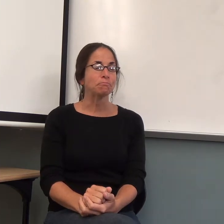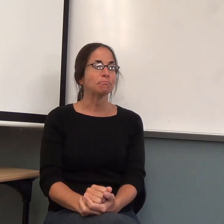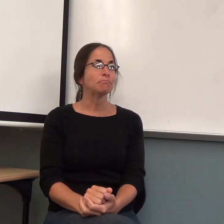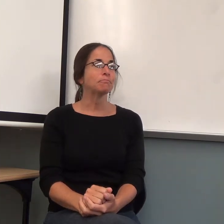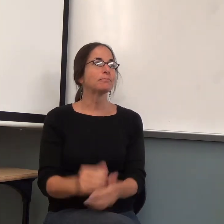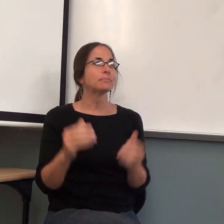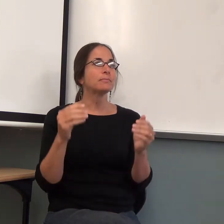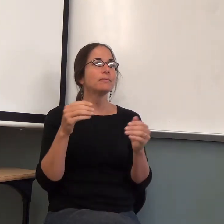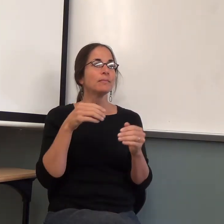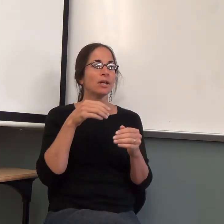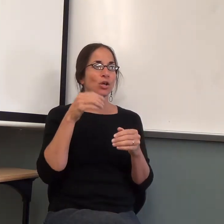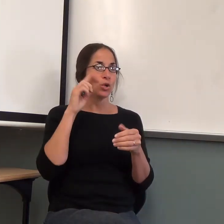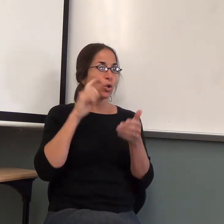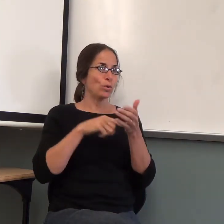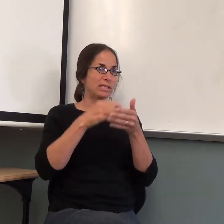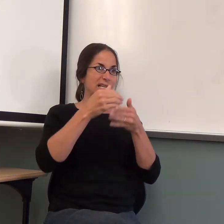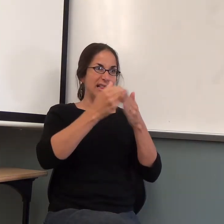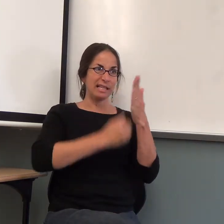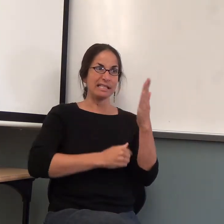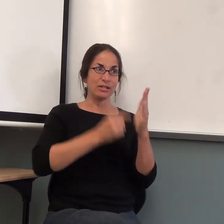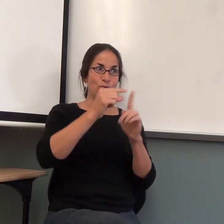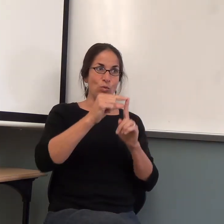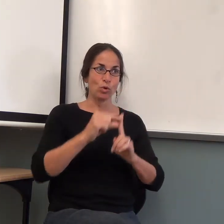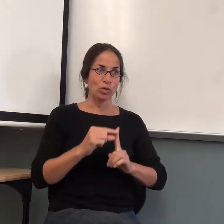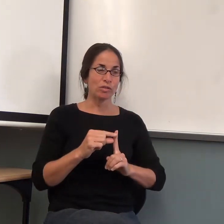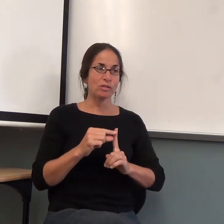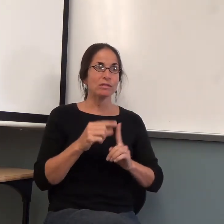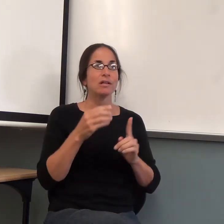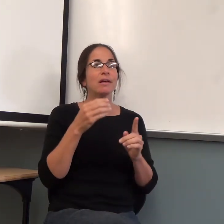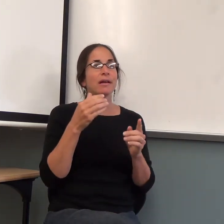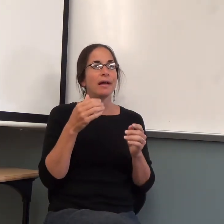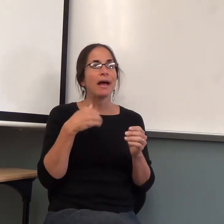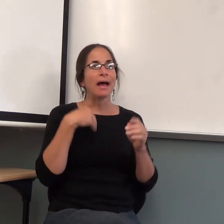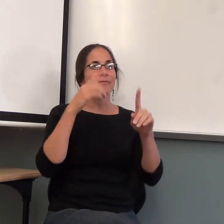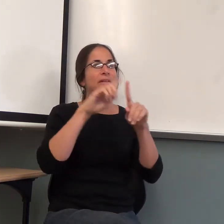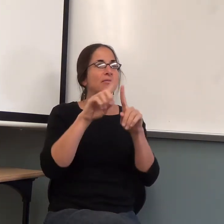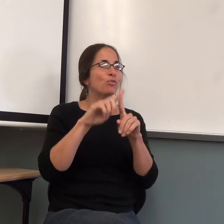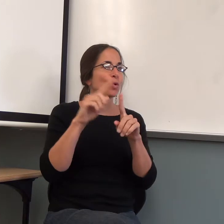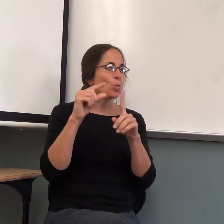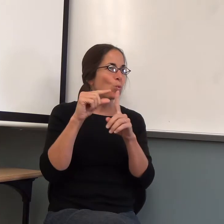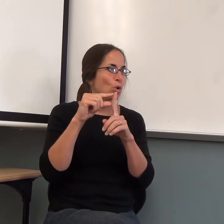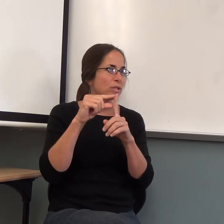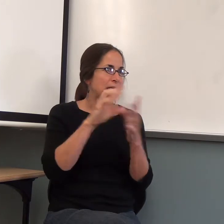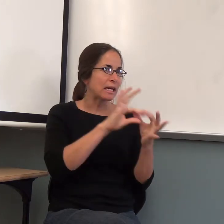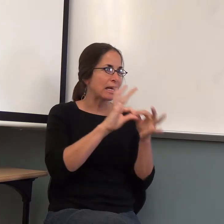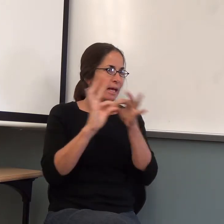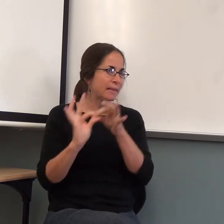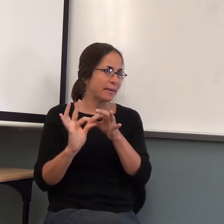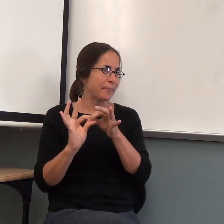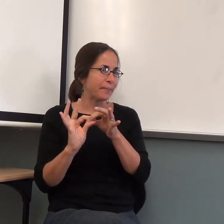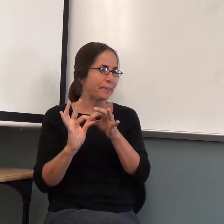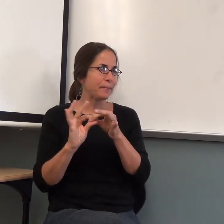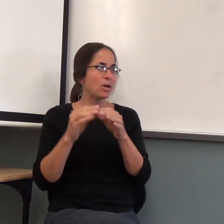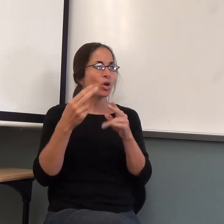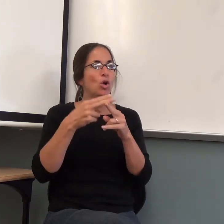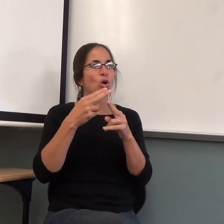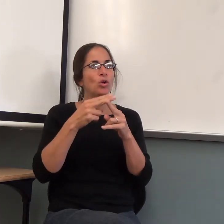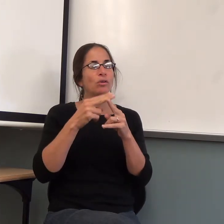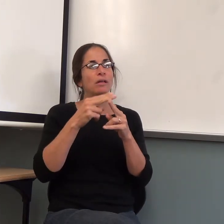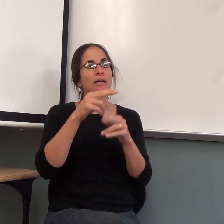these words also have different words that connect to them. We call those synonyms, right? And we'll get